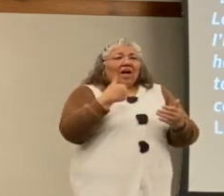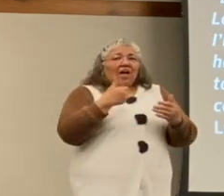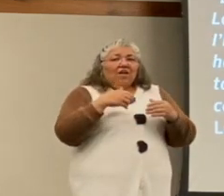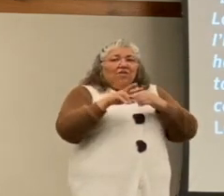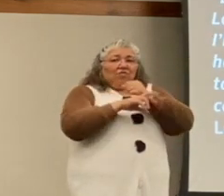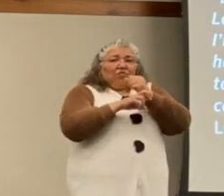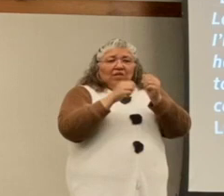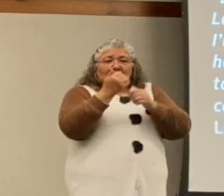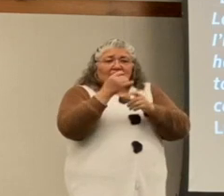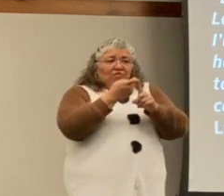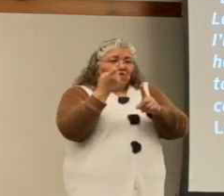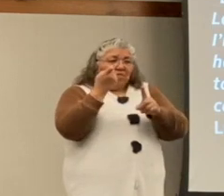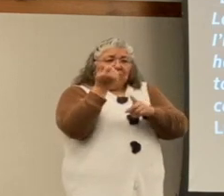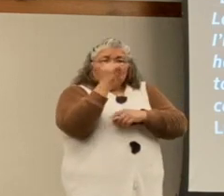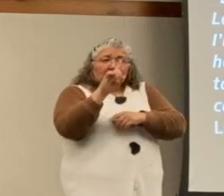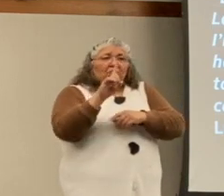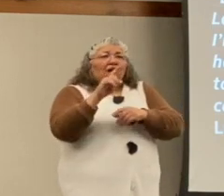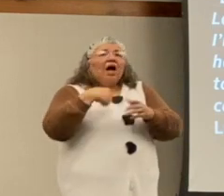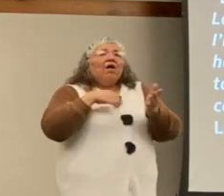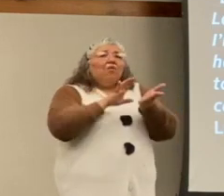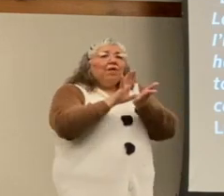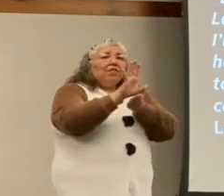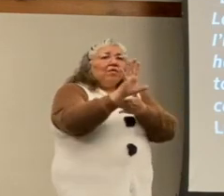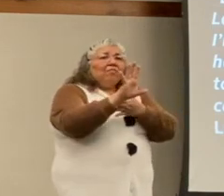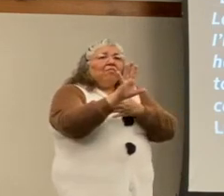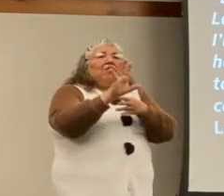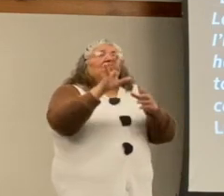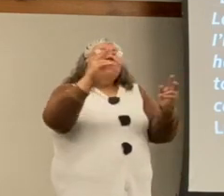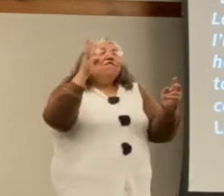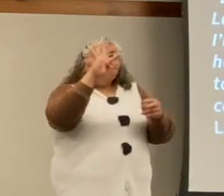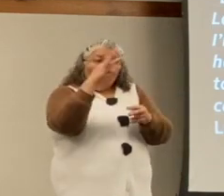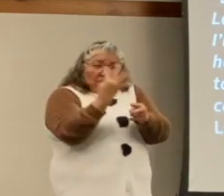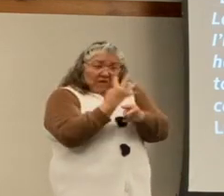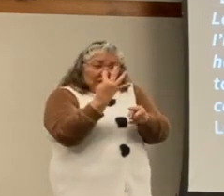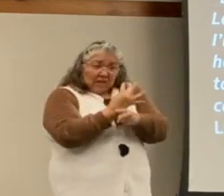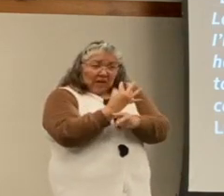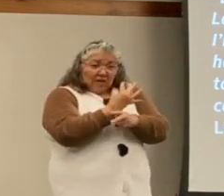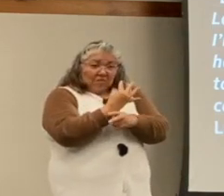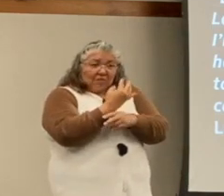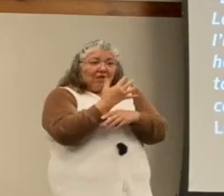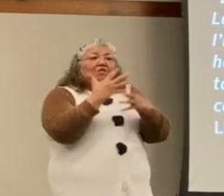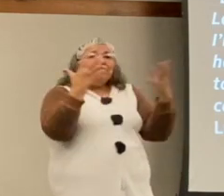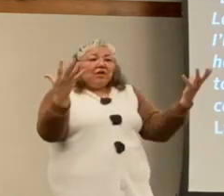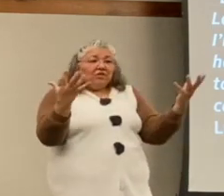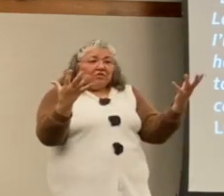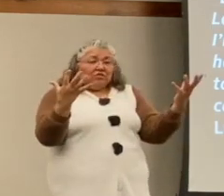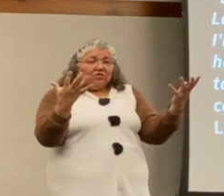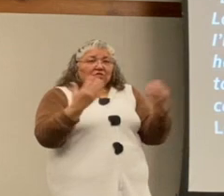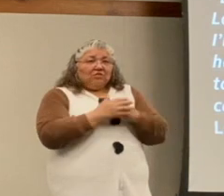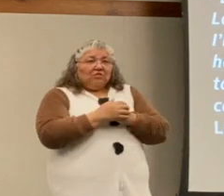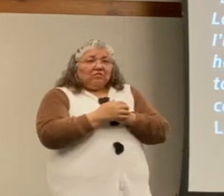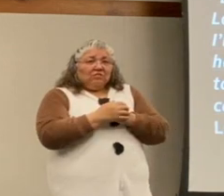extorted anything from anyone, I'll pay them back four times as much.